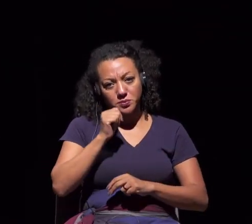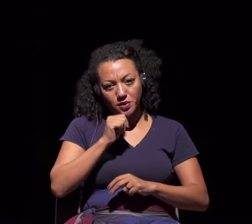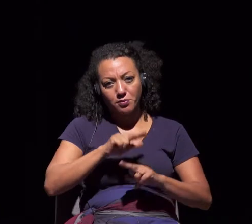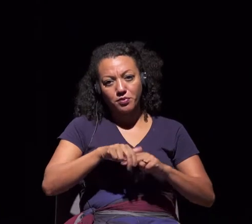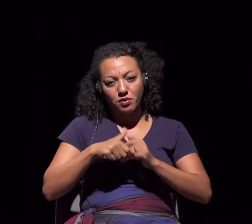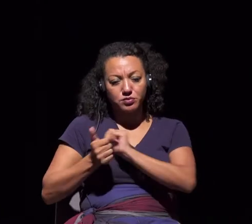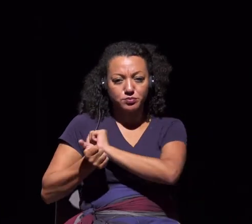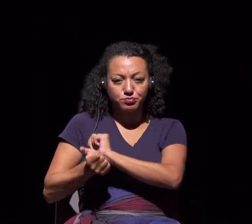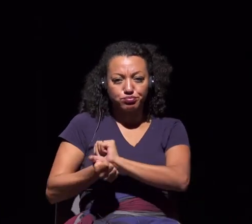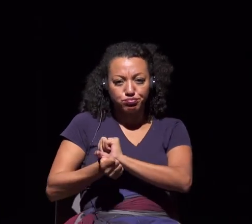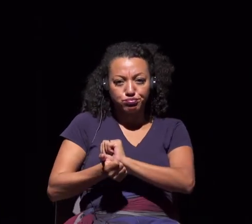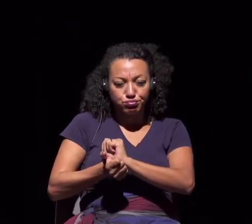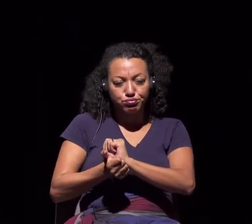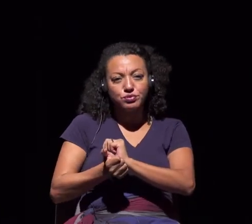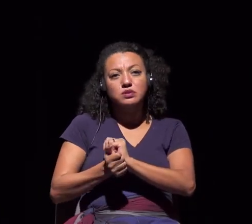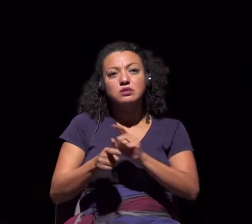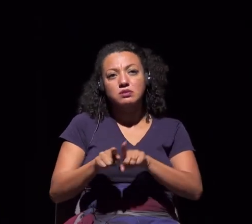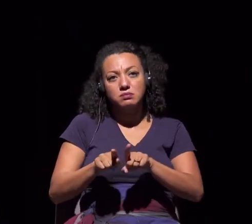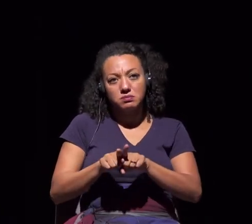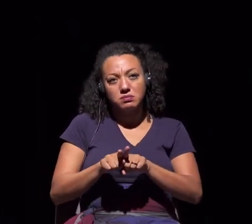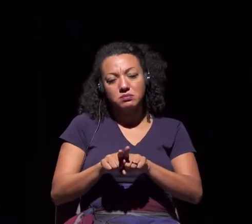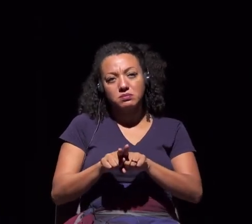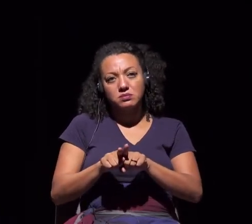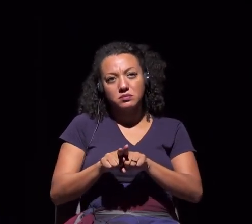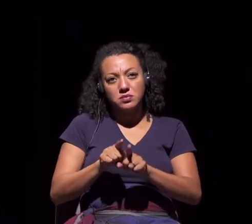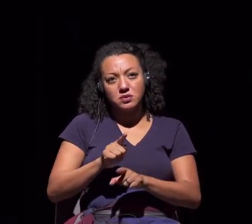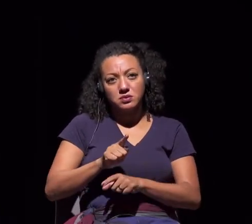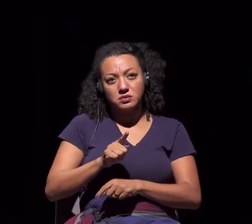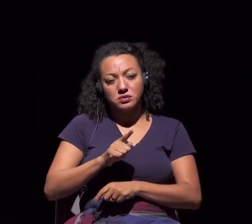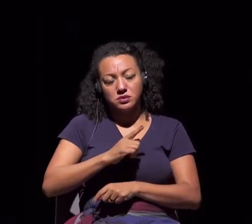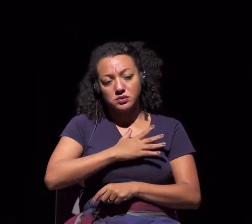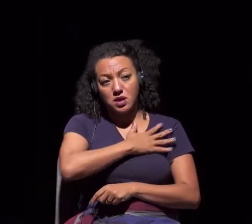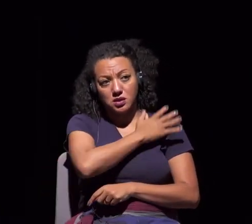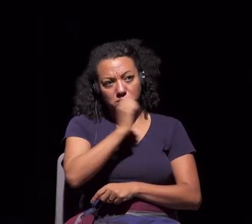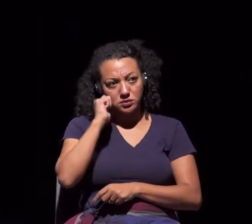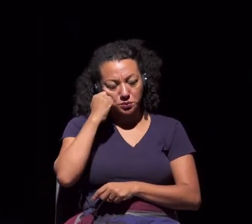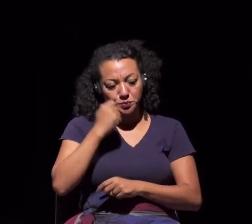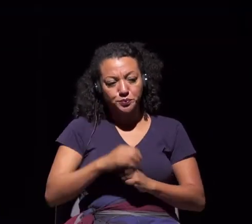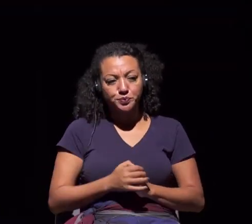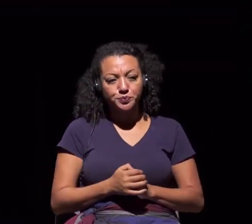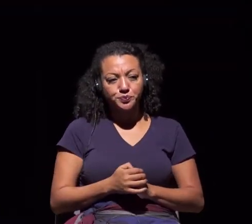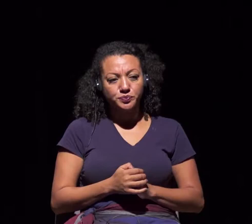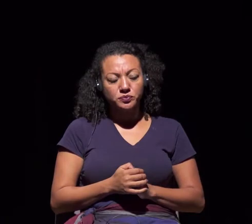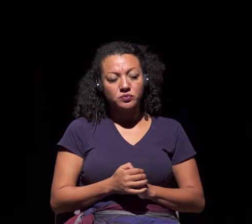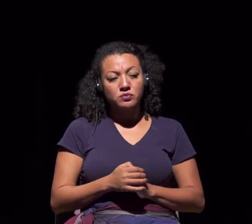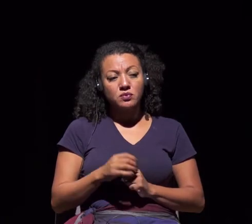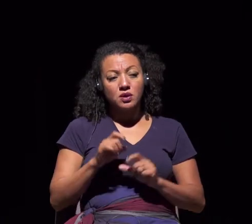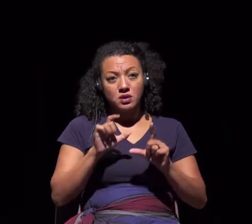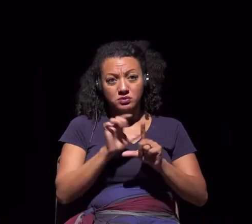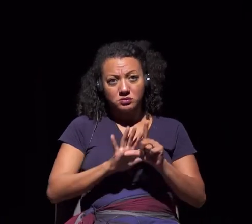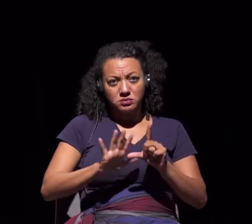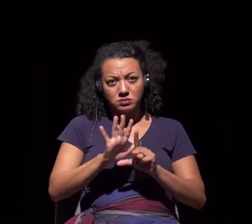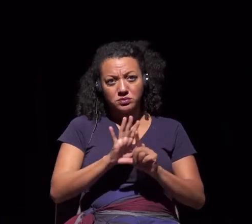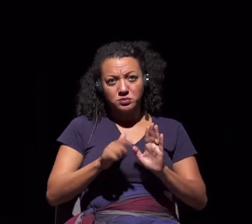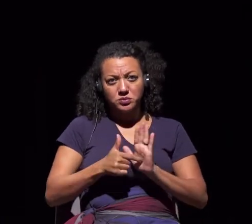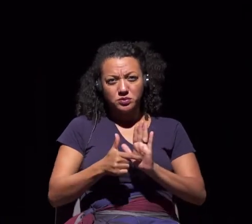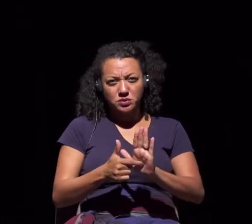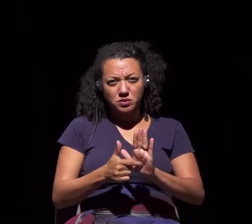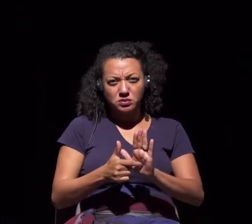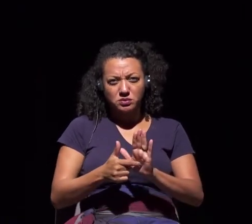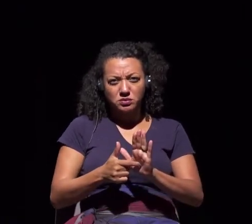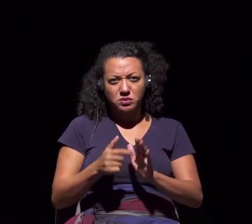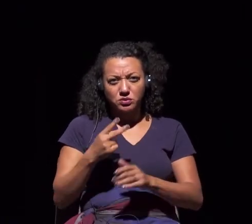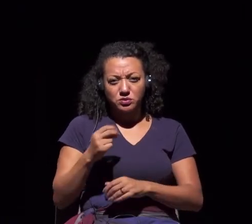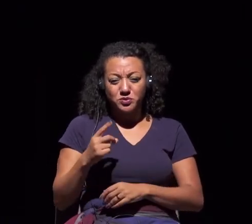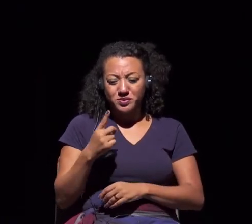The images I'm showing are from her project entitled A Sentimento from 2013.